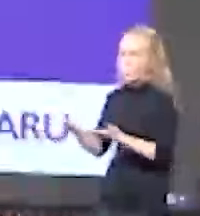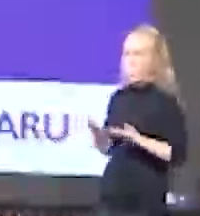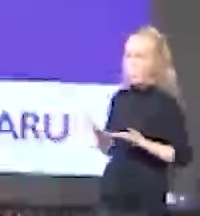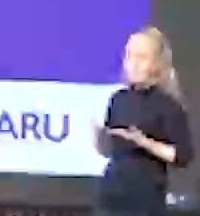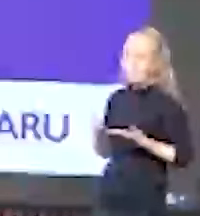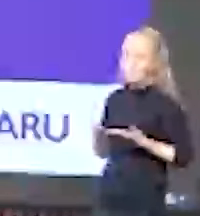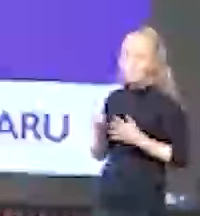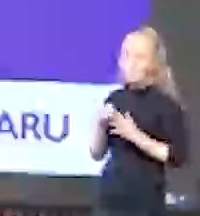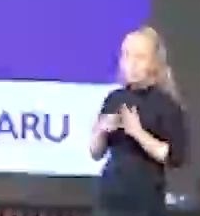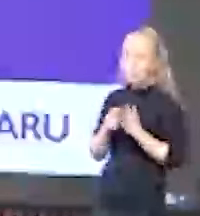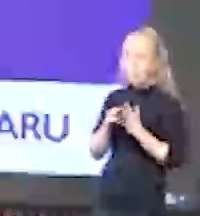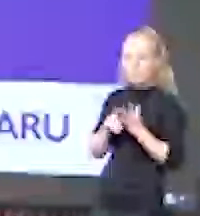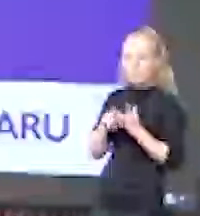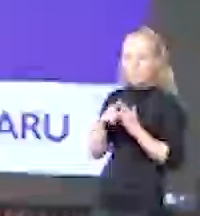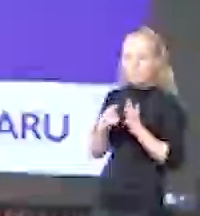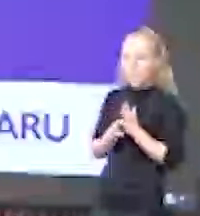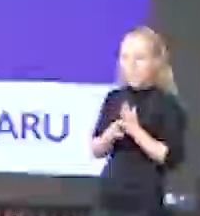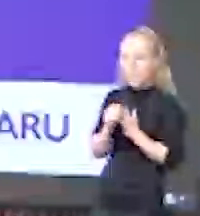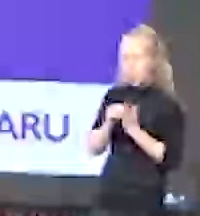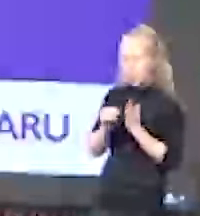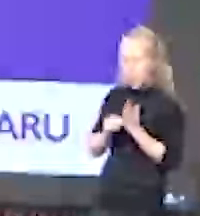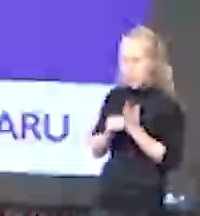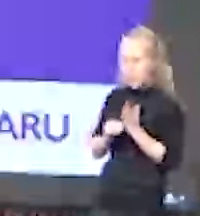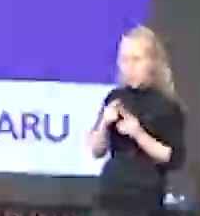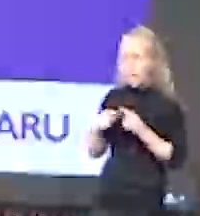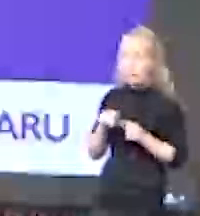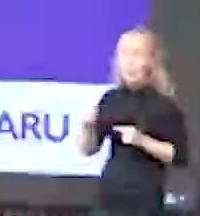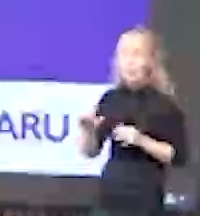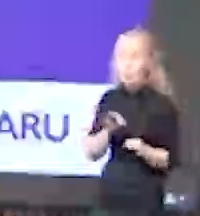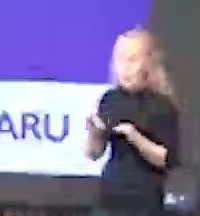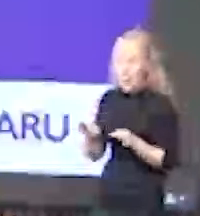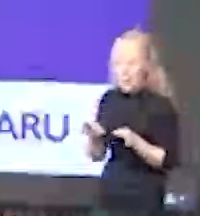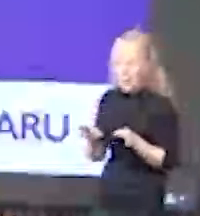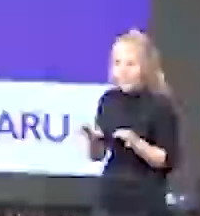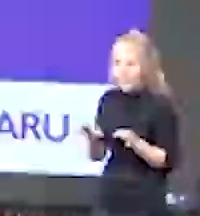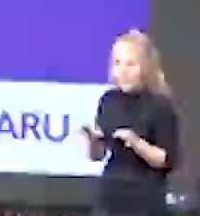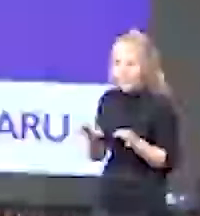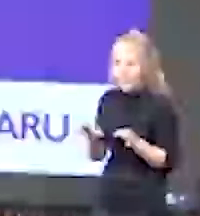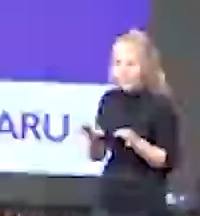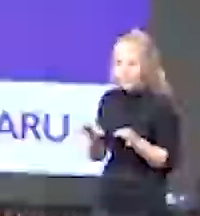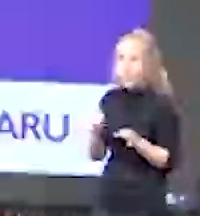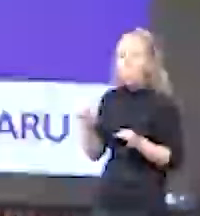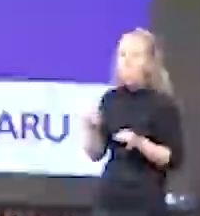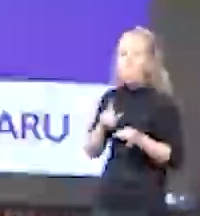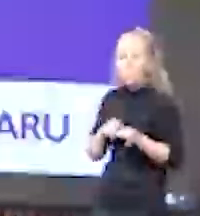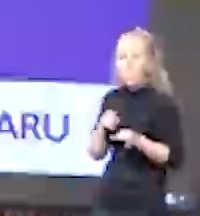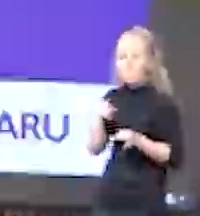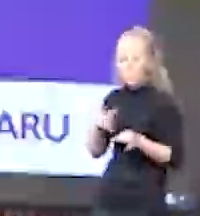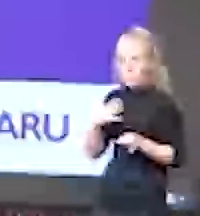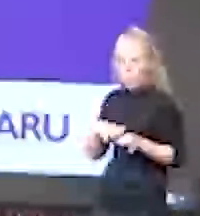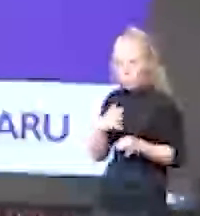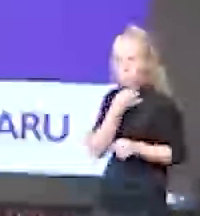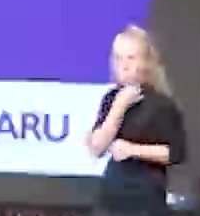Obviously, you do that once you've got the meeting secured. Obviously, and you can always stray a little bit from what's written down. But that is a